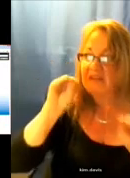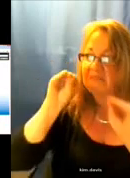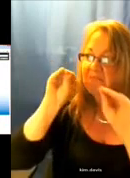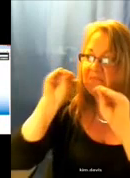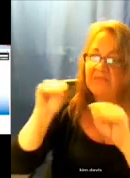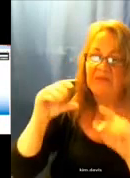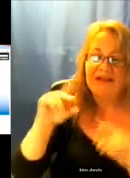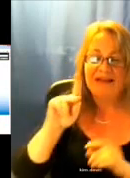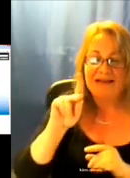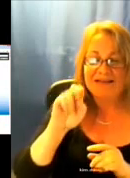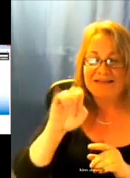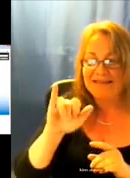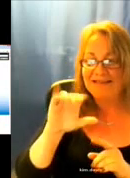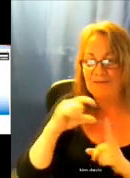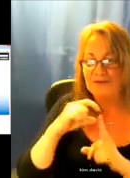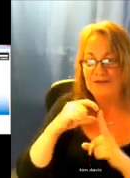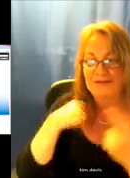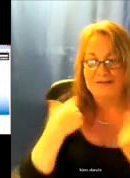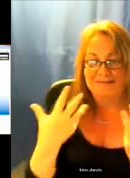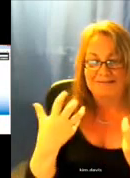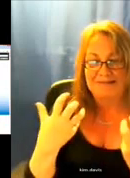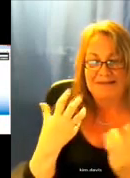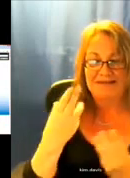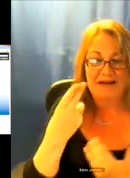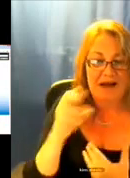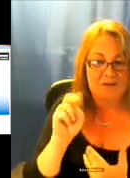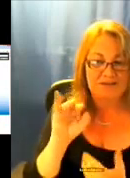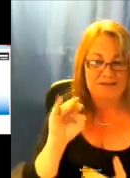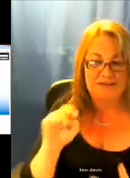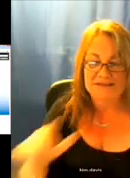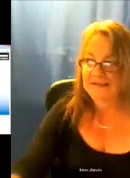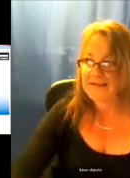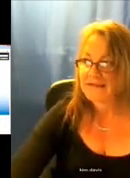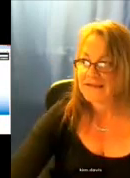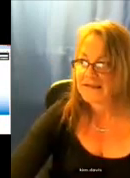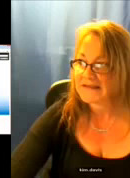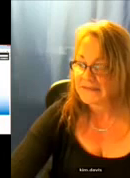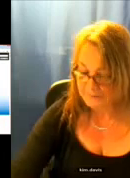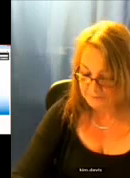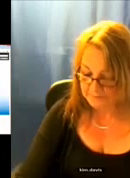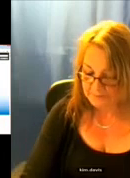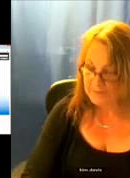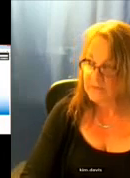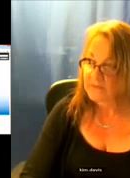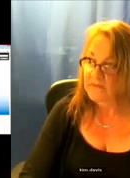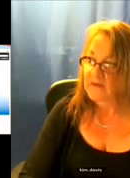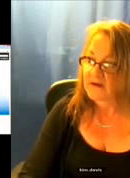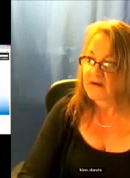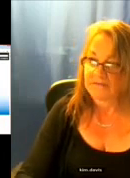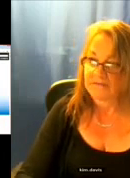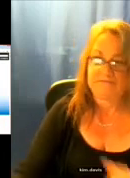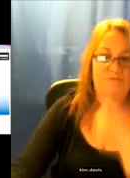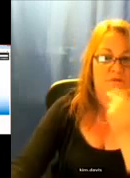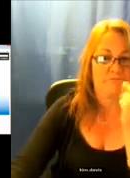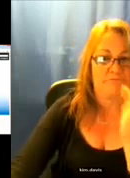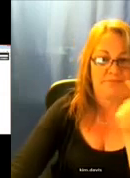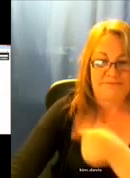I used the buttons Control F to find the word I wanted for housing.